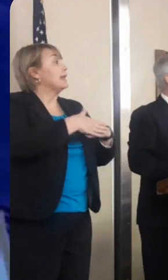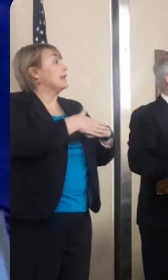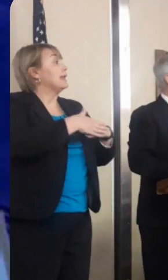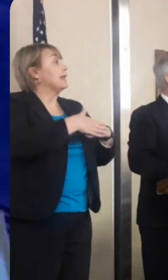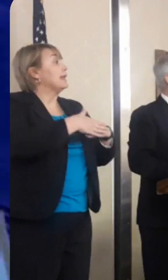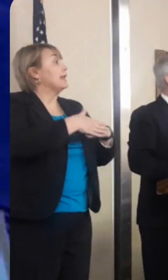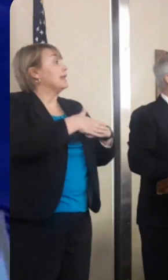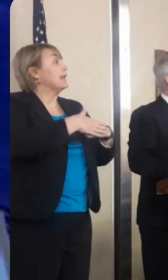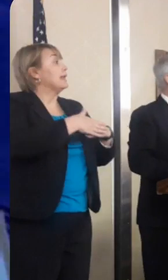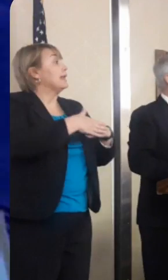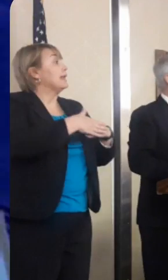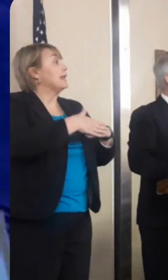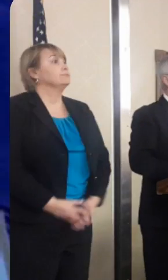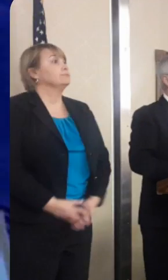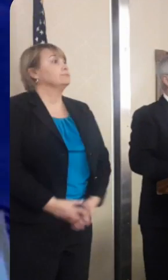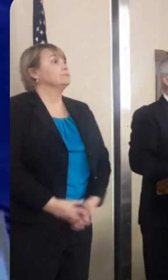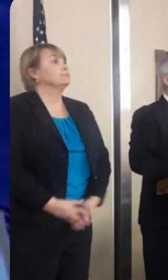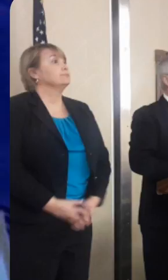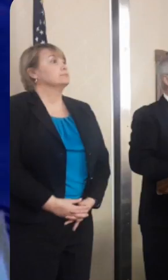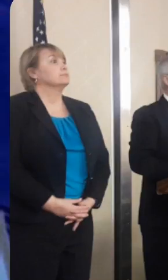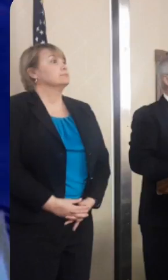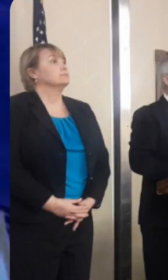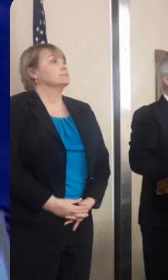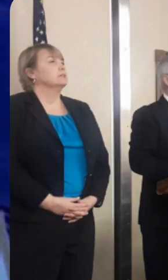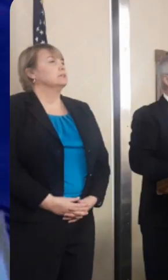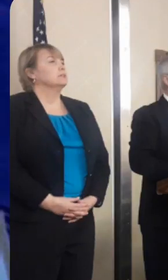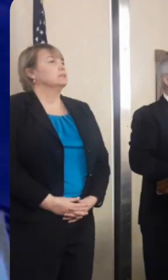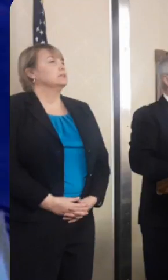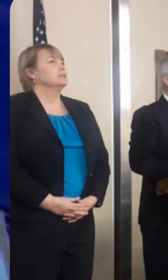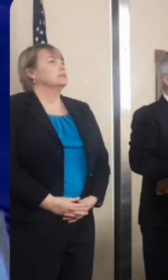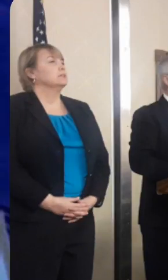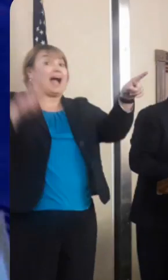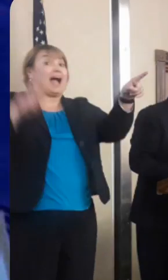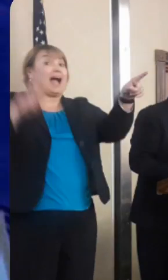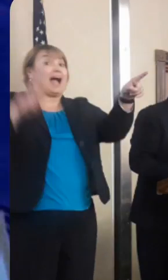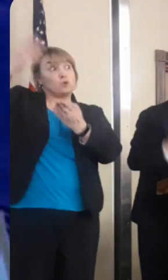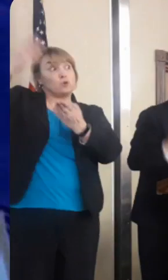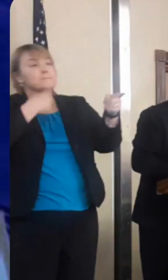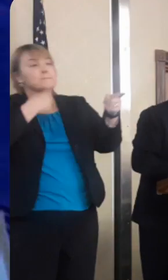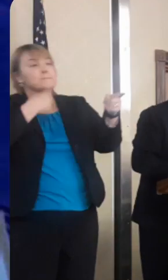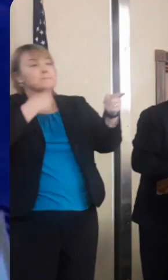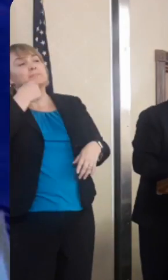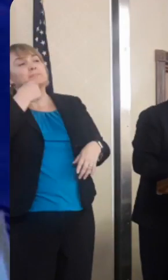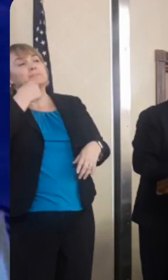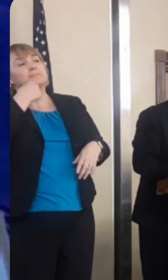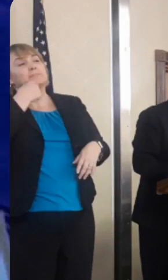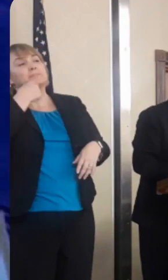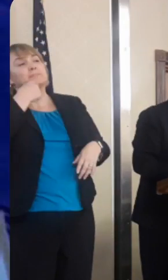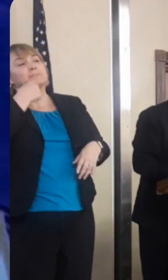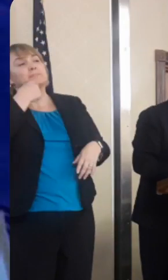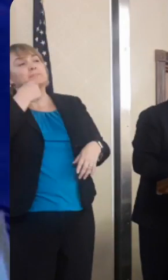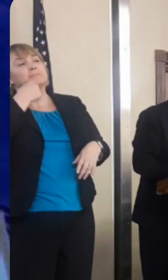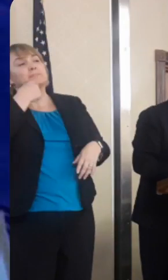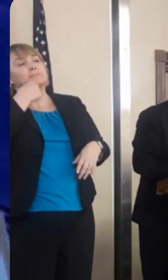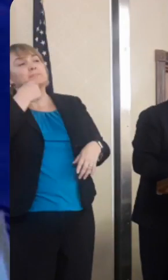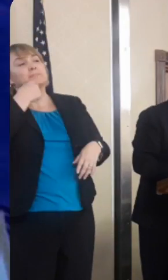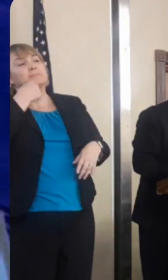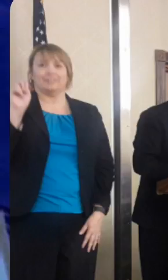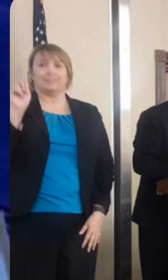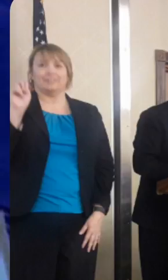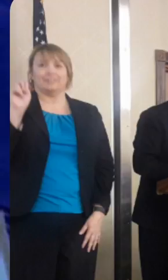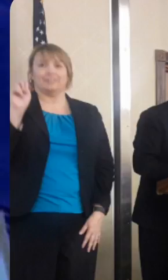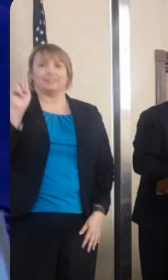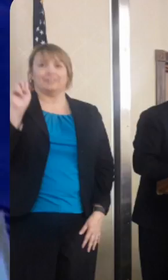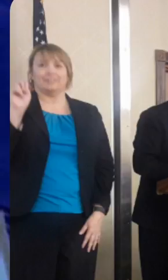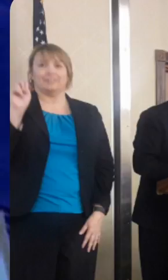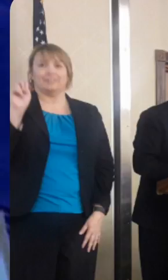I brought a motion. Actually, you didn't. You just said it would be appropriate to do it. I moved that. I didn't hear you make a motion. Okay, I